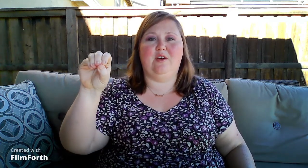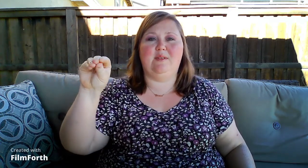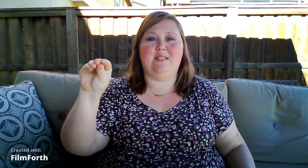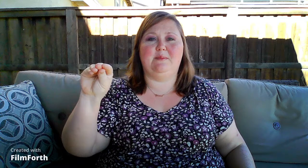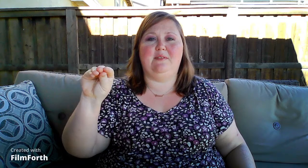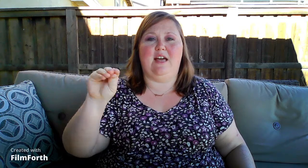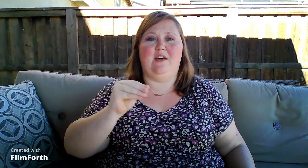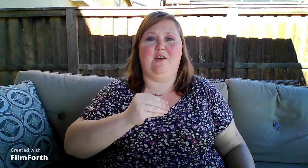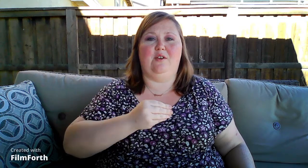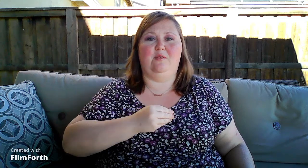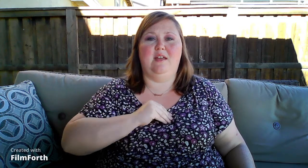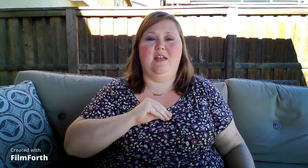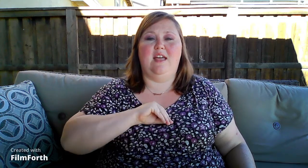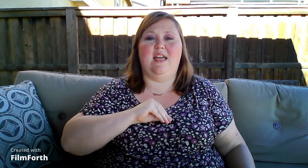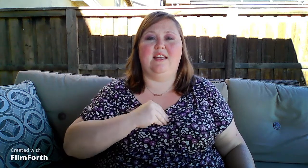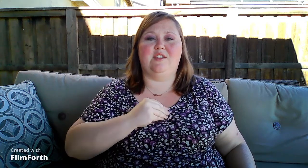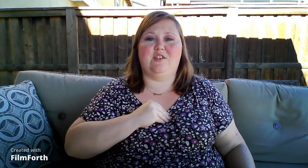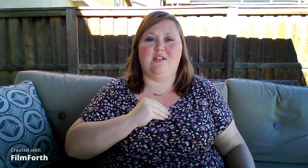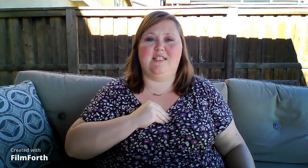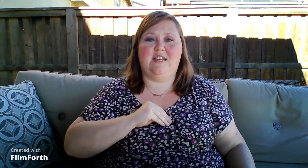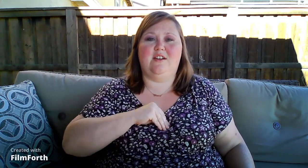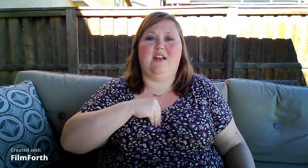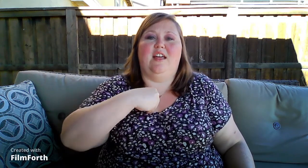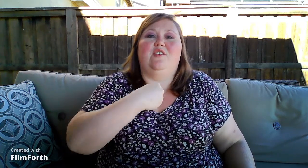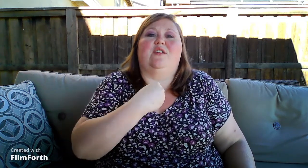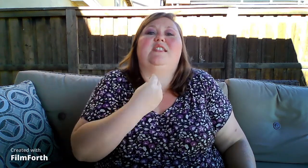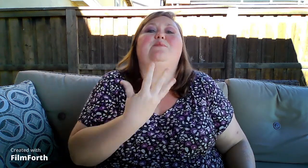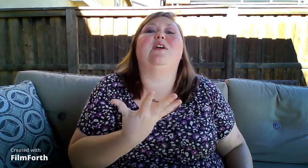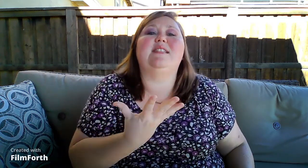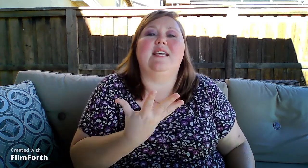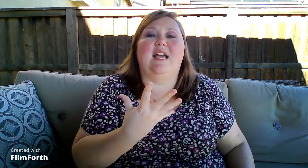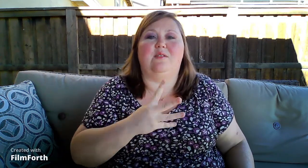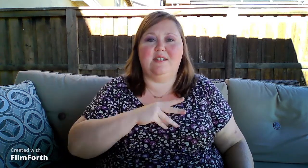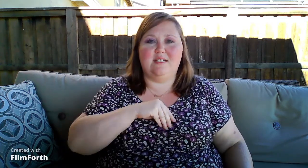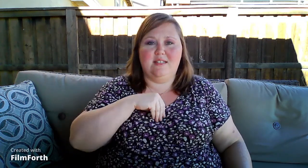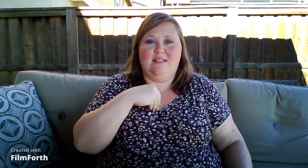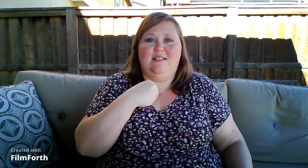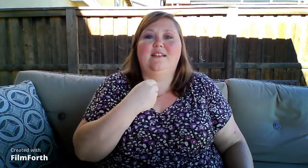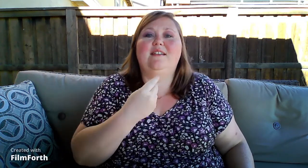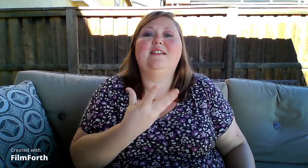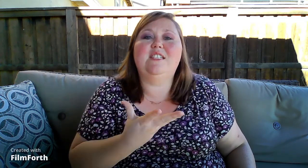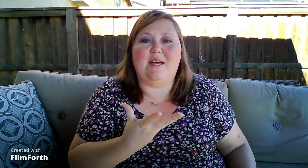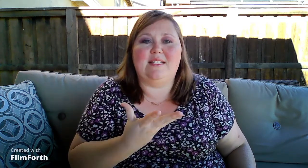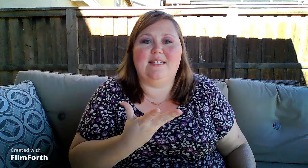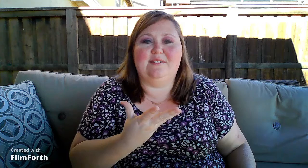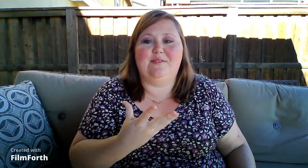O. It's going to be a flat O. And it starts here, and you're expressing out. Expressive.